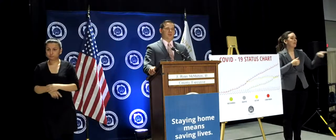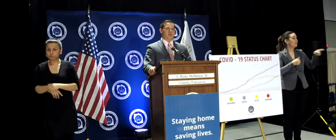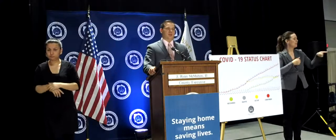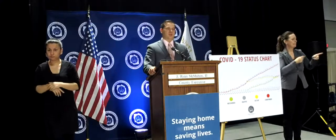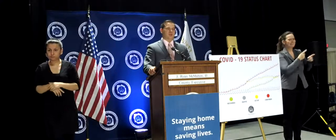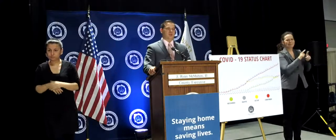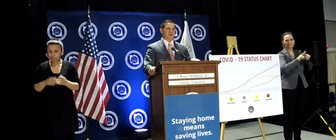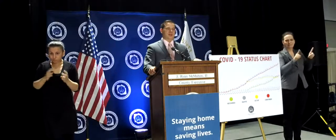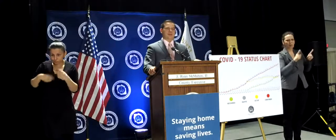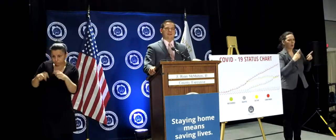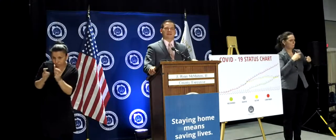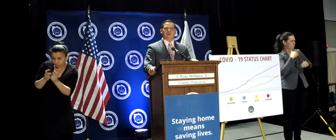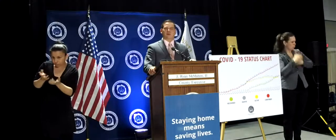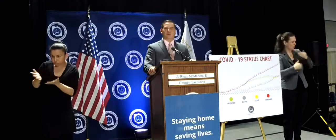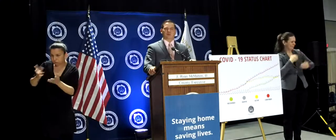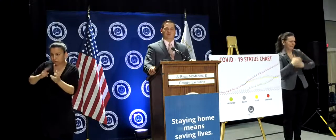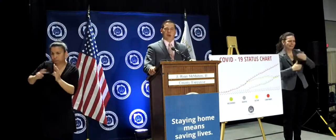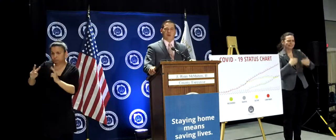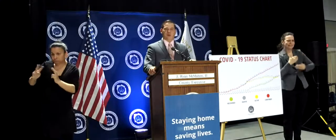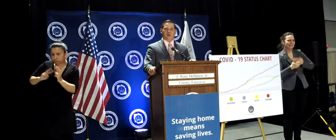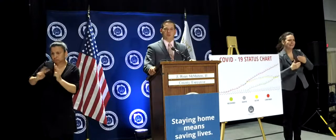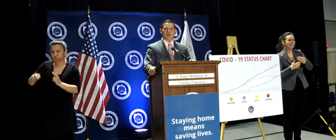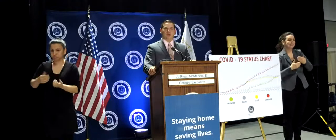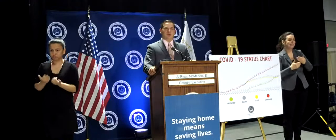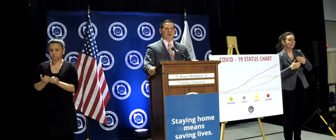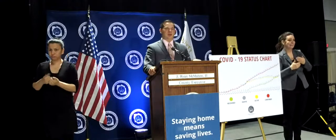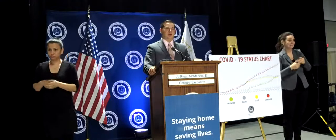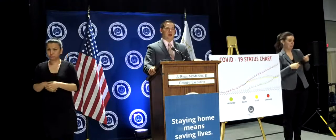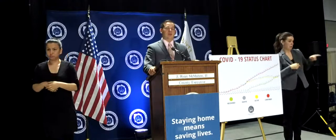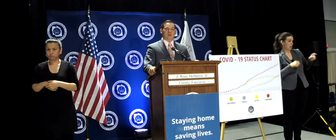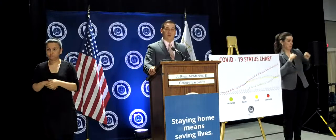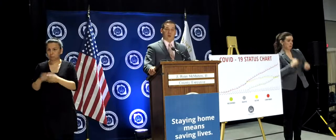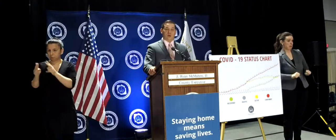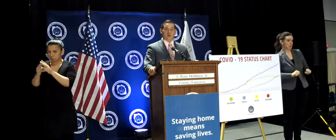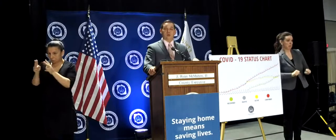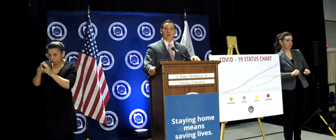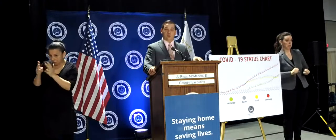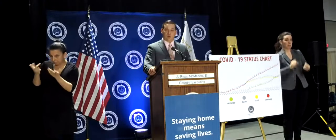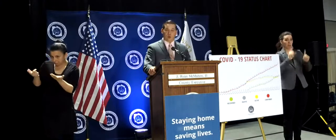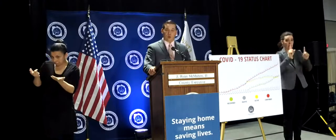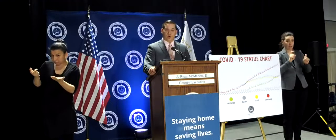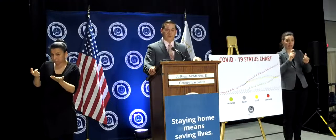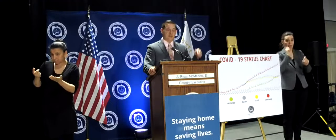parts of what they can do is they can test first responders and healthcare